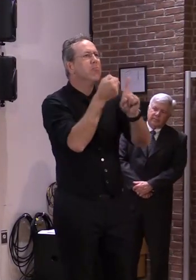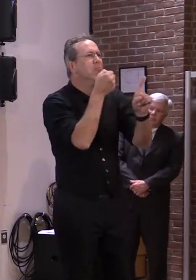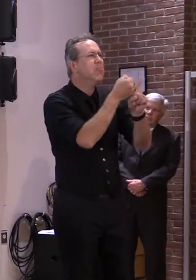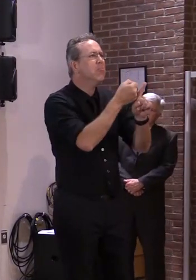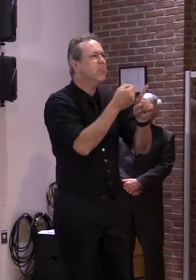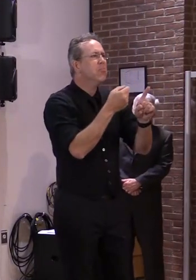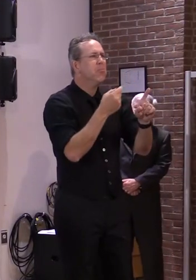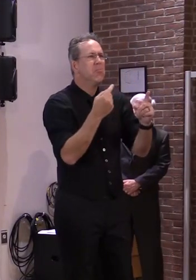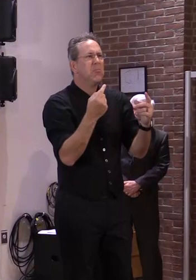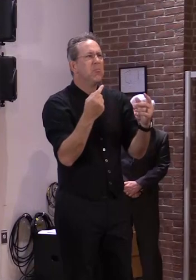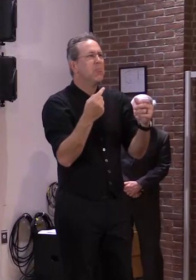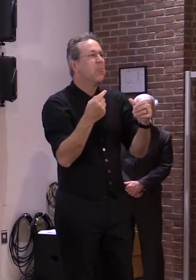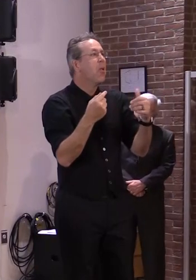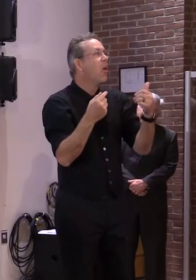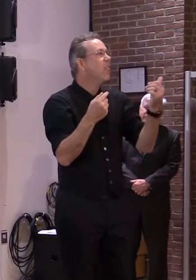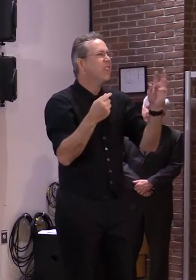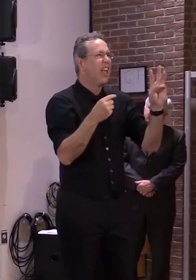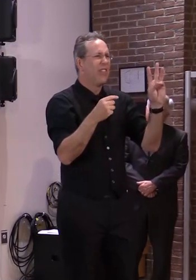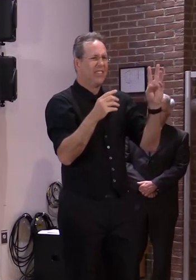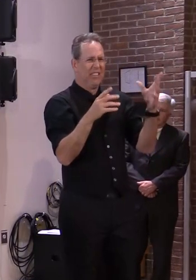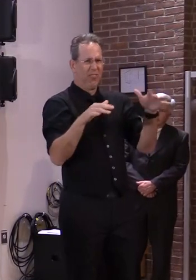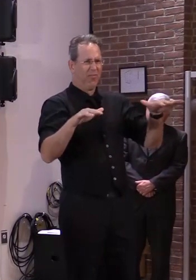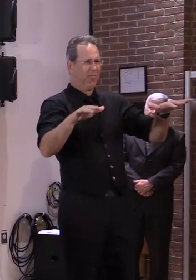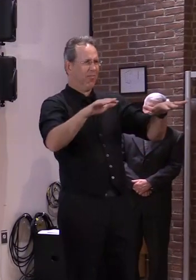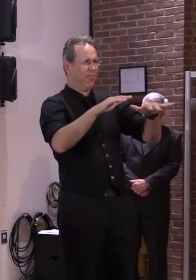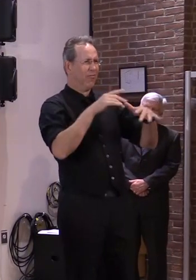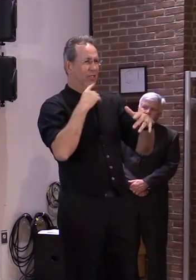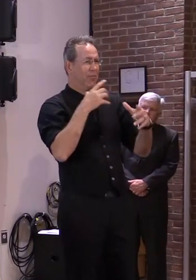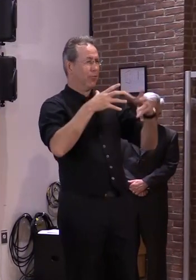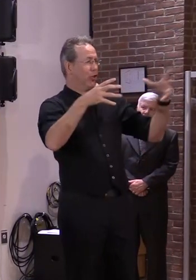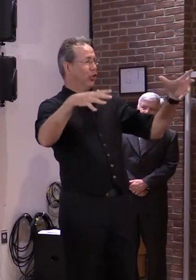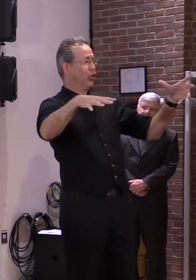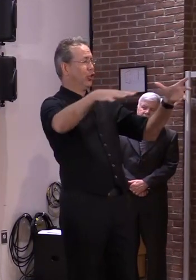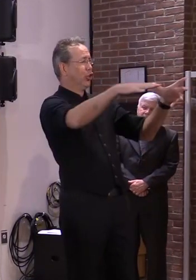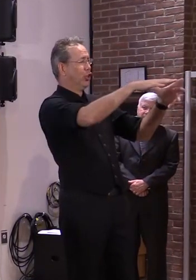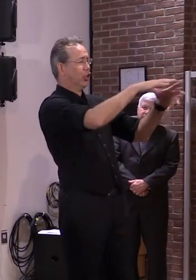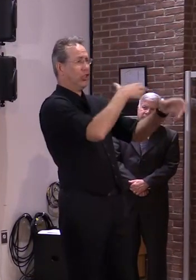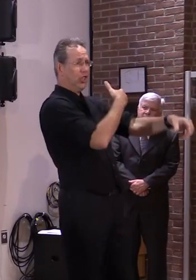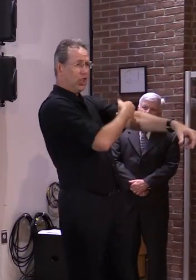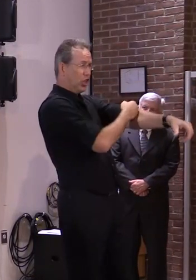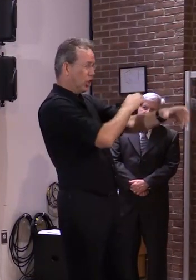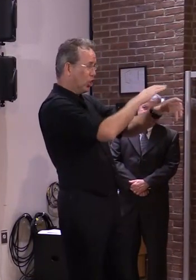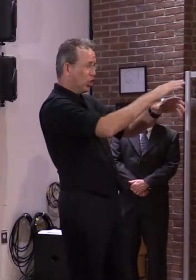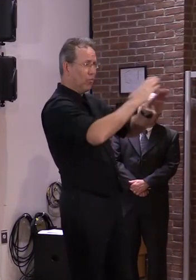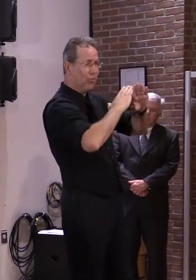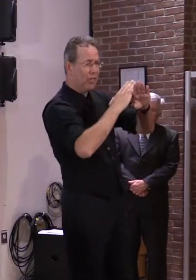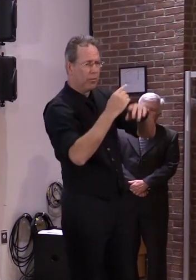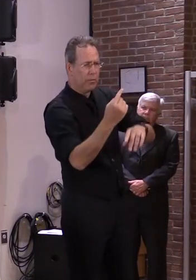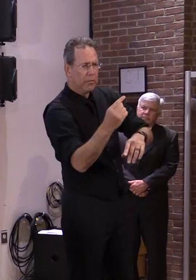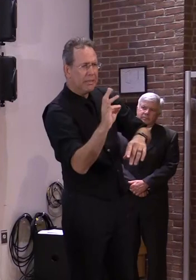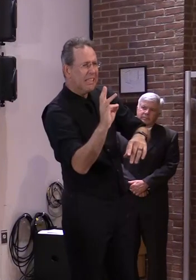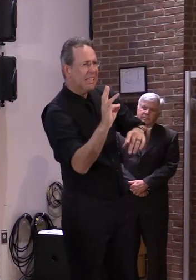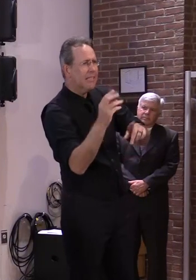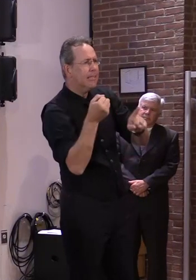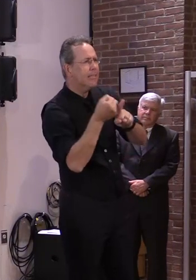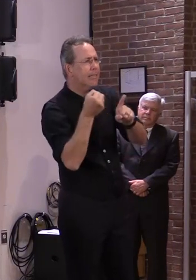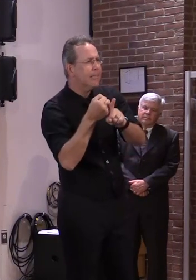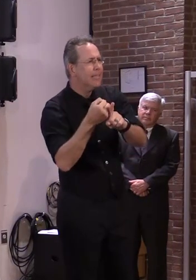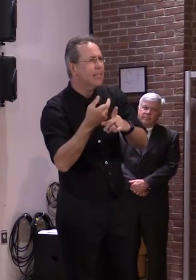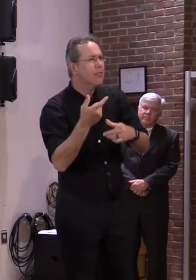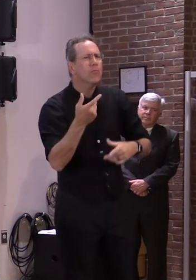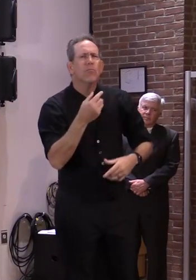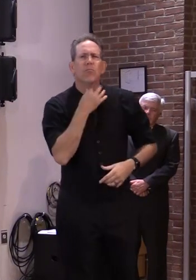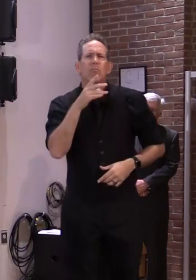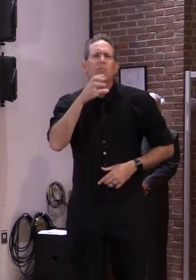little harder to understand that one yet. Age range, who's coming down with this now? Yeah, so